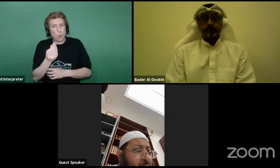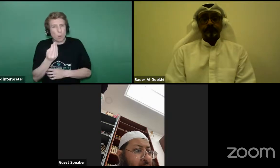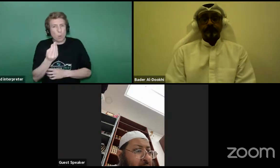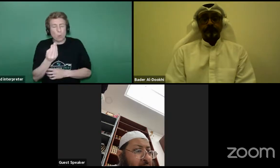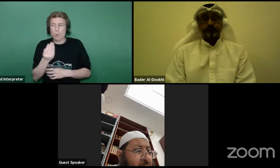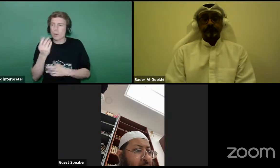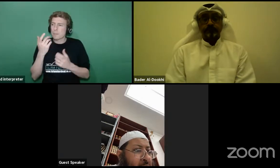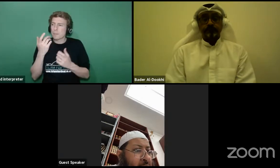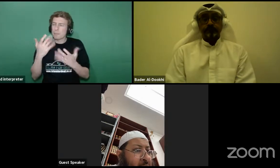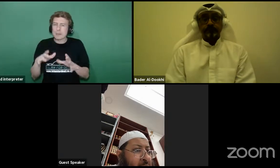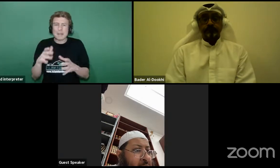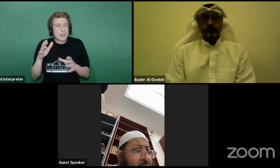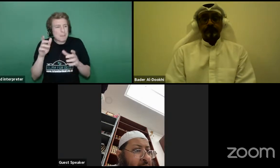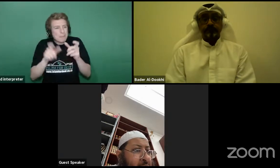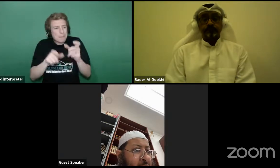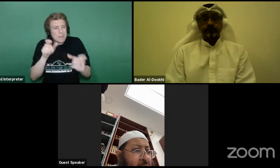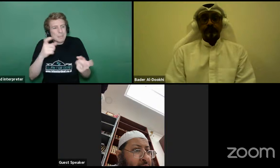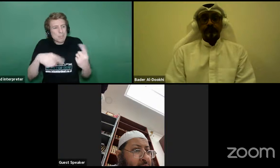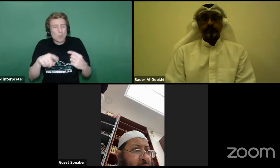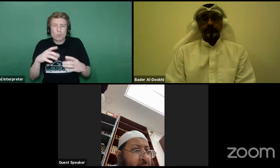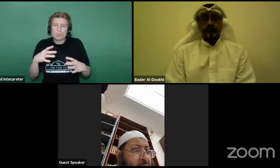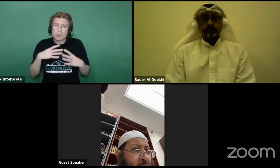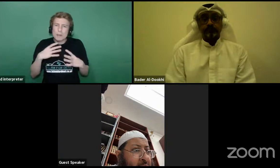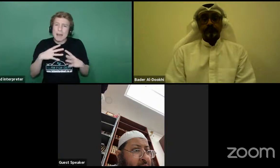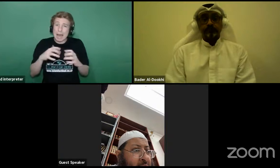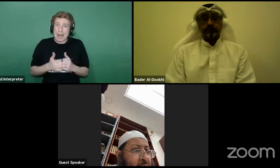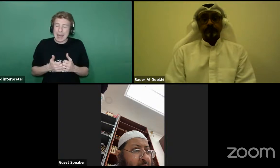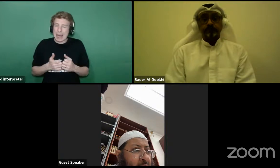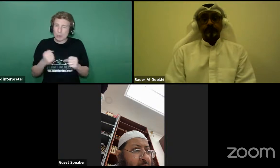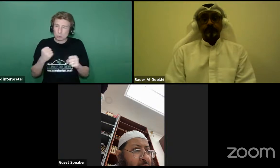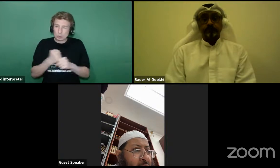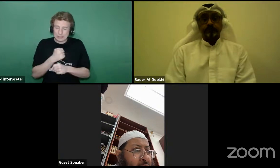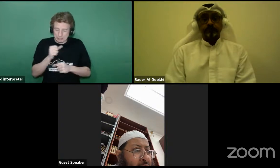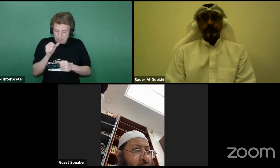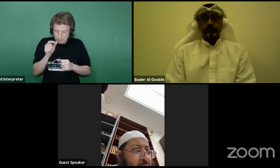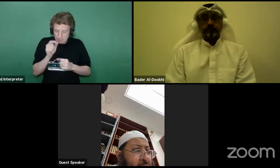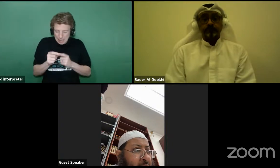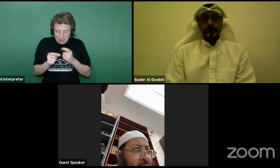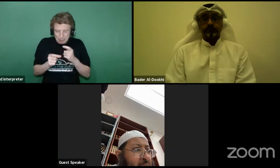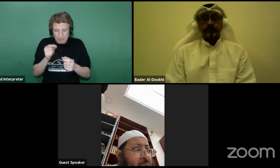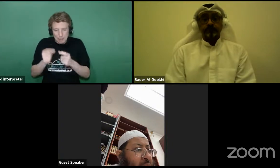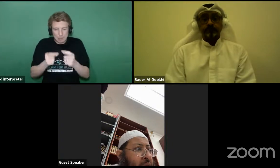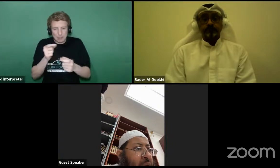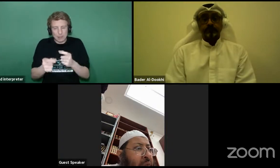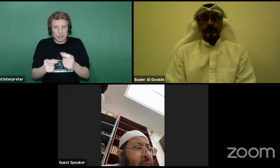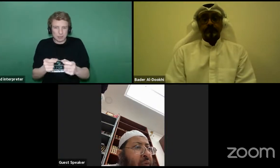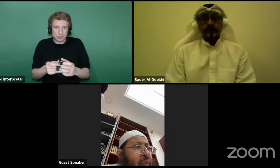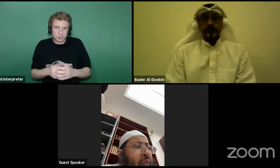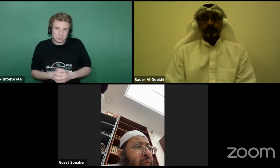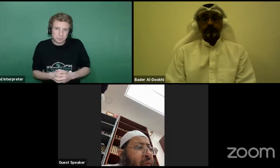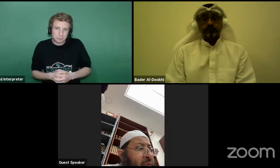people piecemeal, bit by bit. And once they were aware